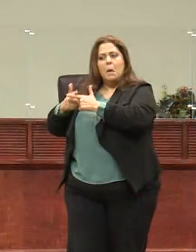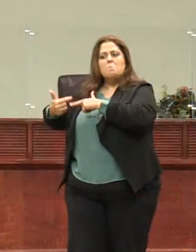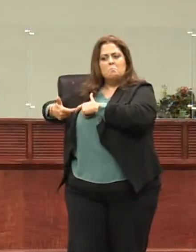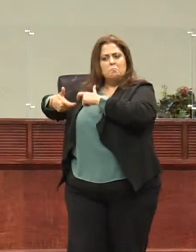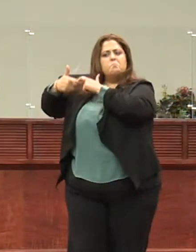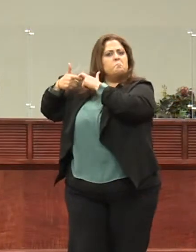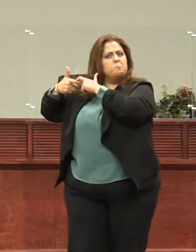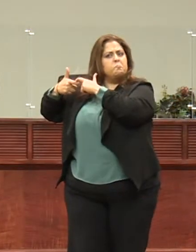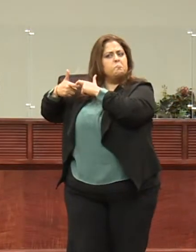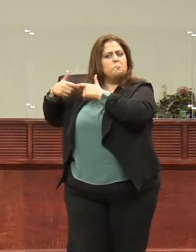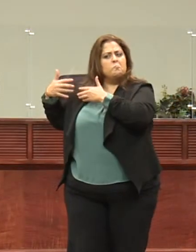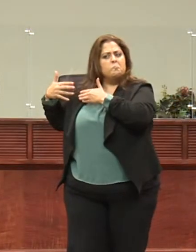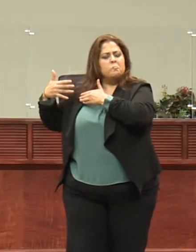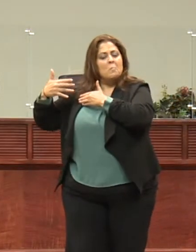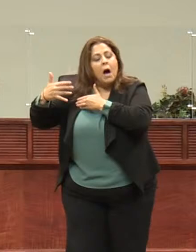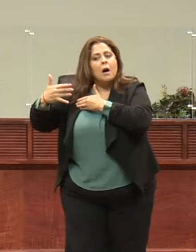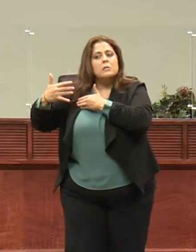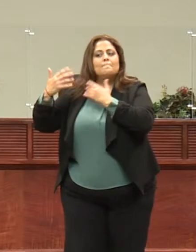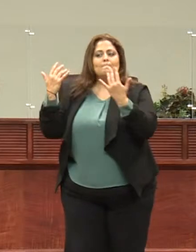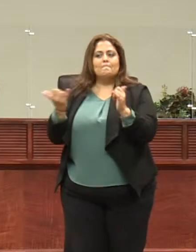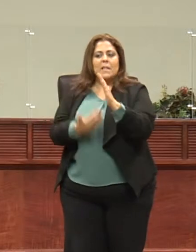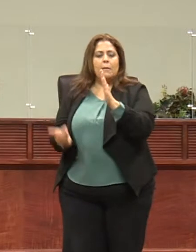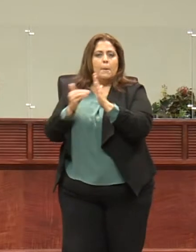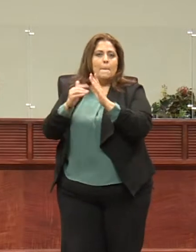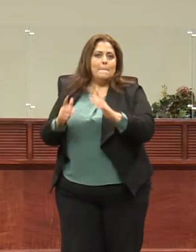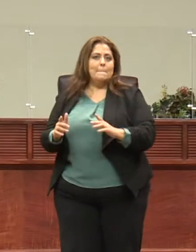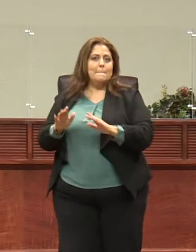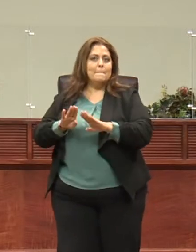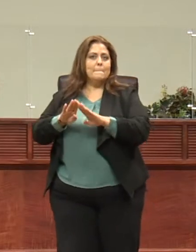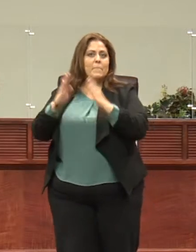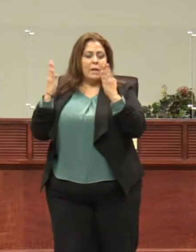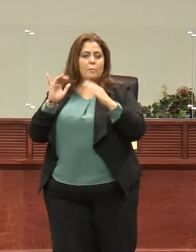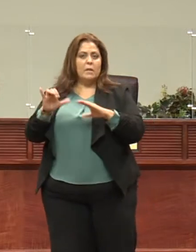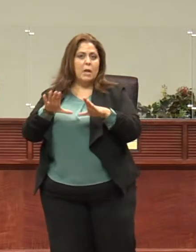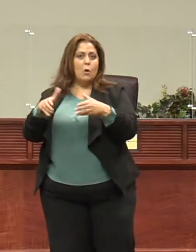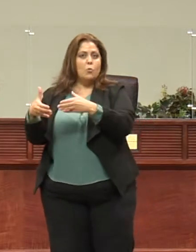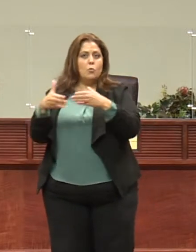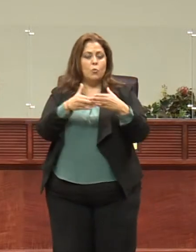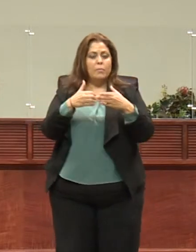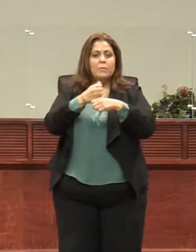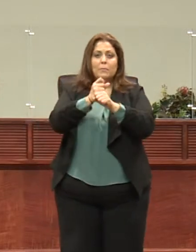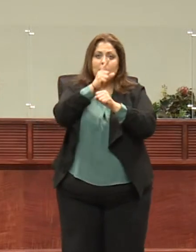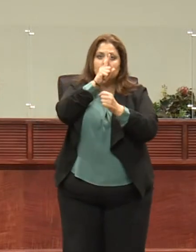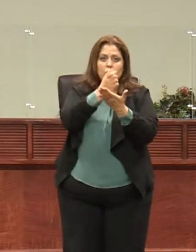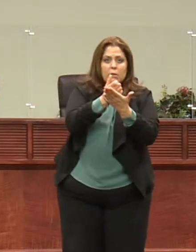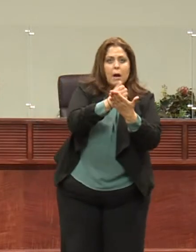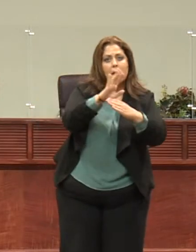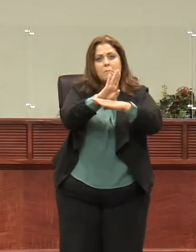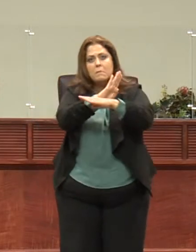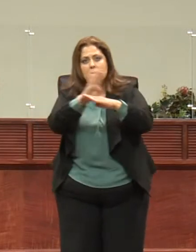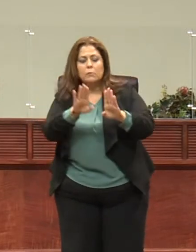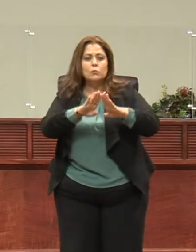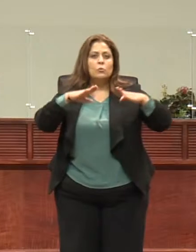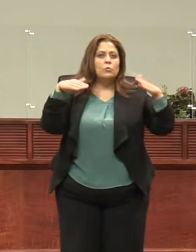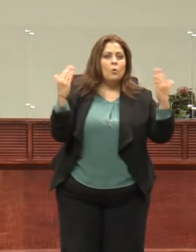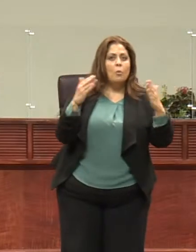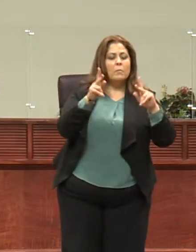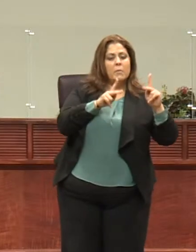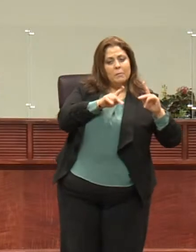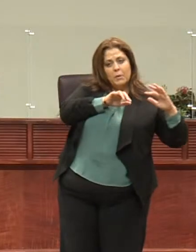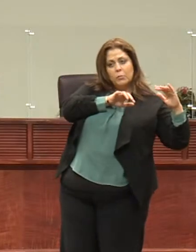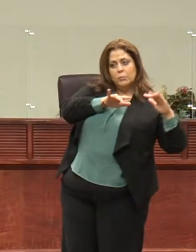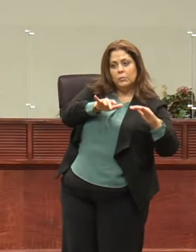protocols by which our businesses would re-engage and open and keep their patrons, their employees, and our